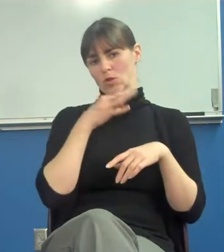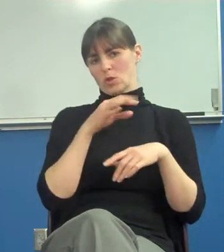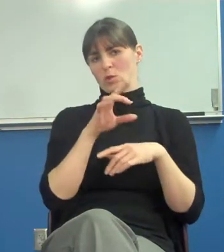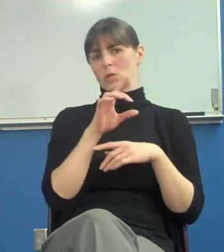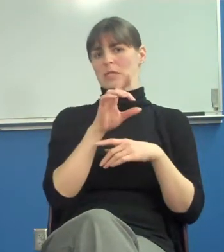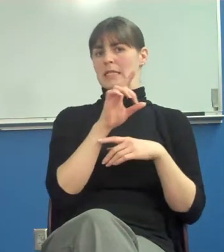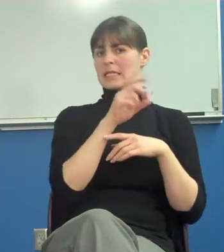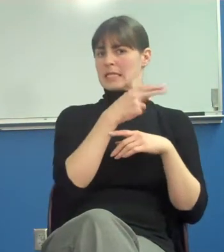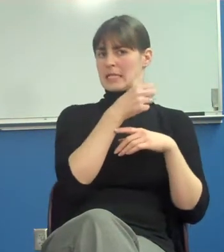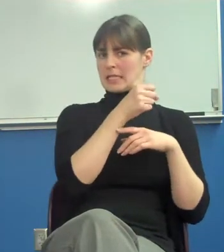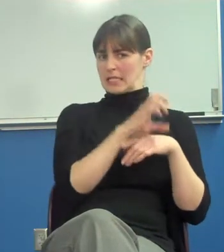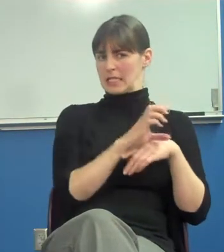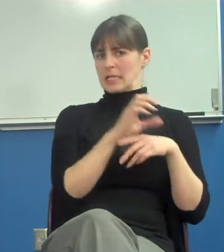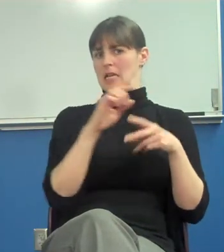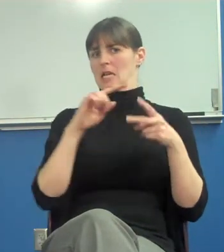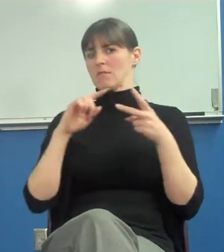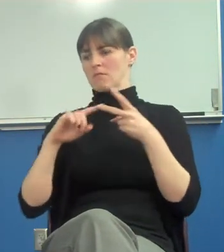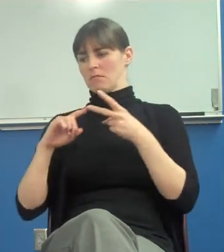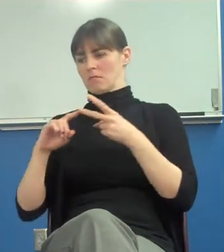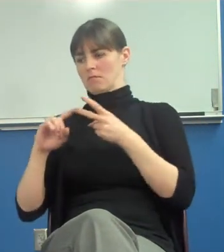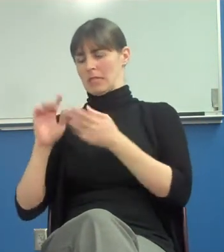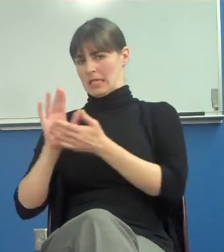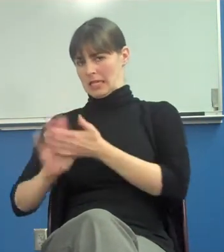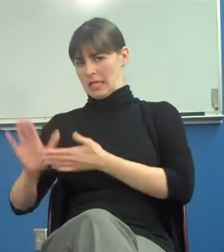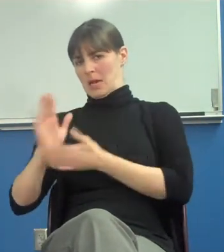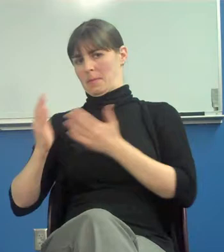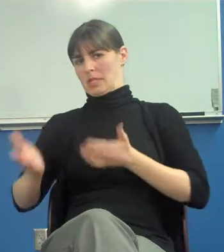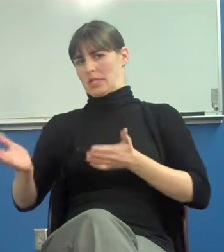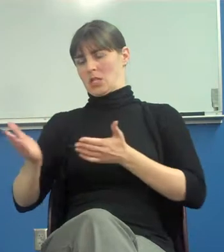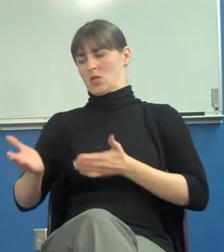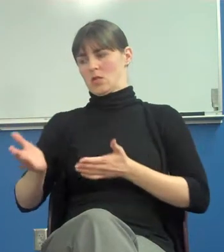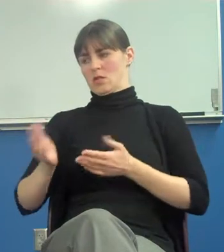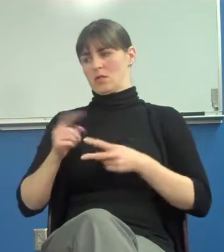and in the campus.